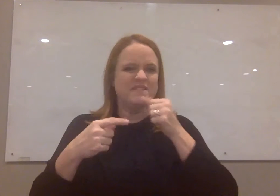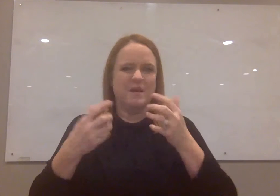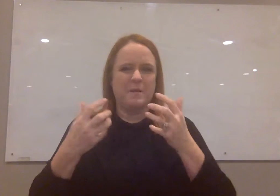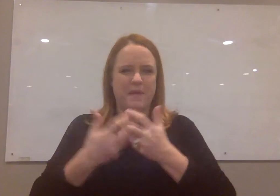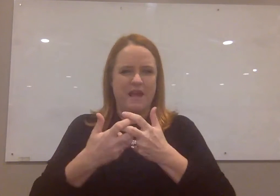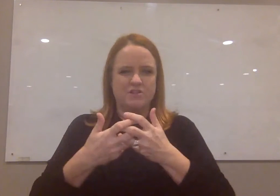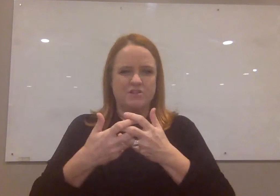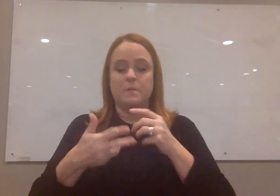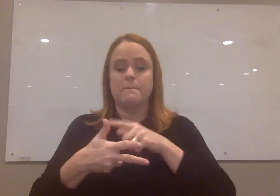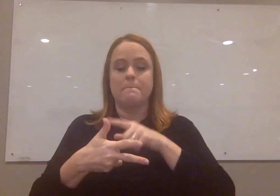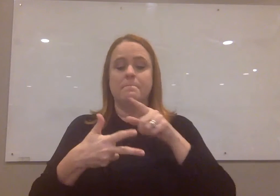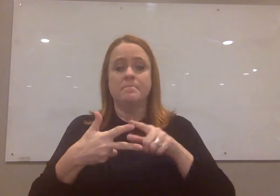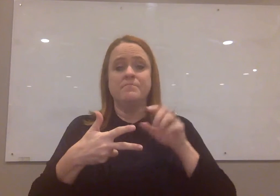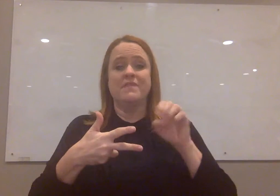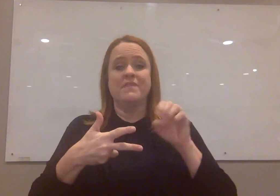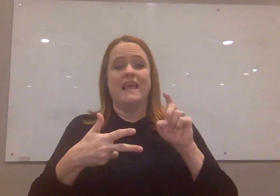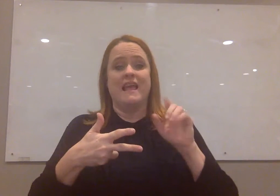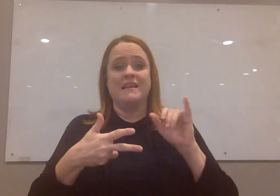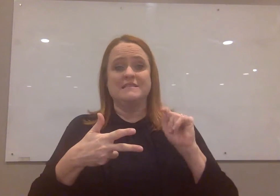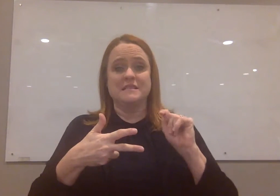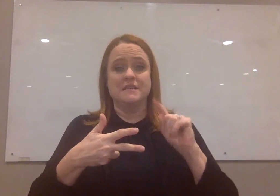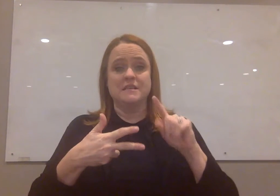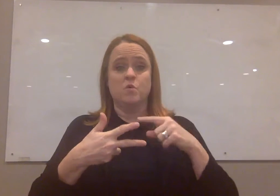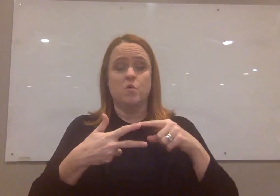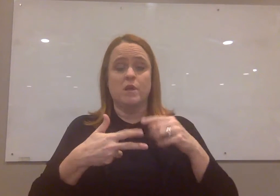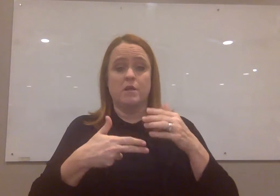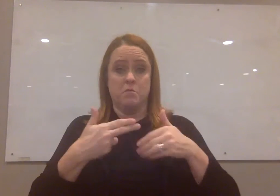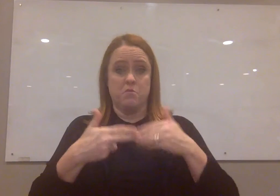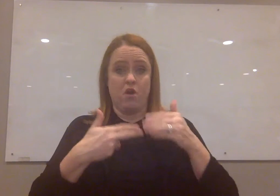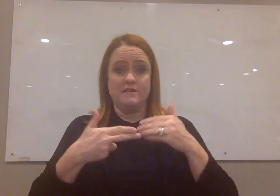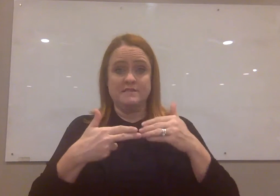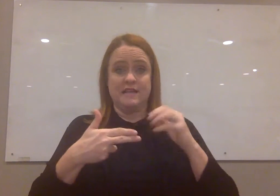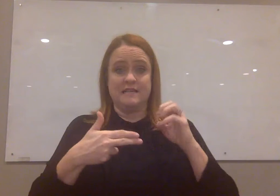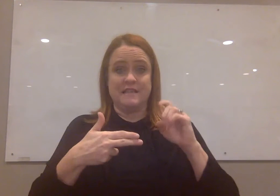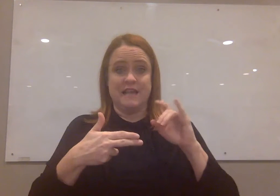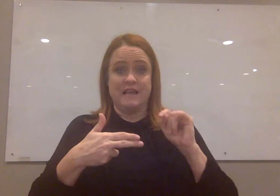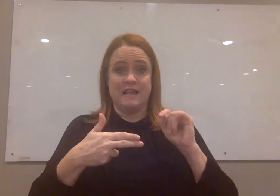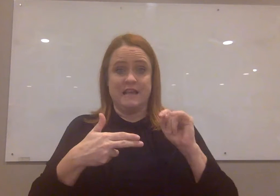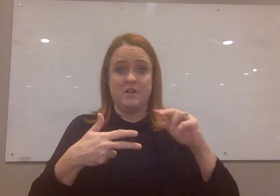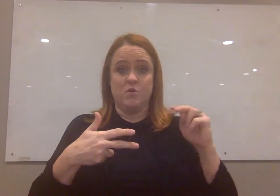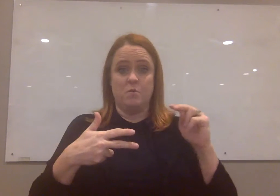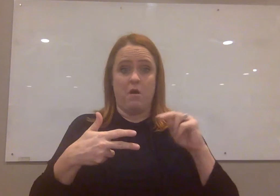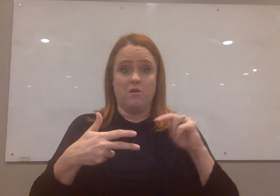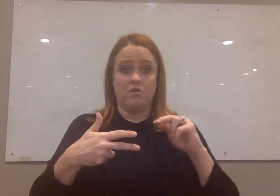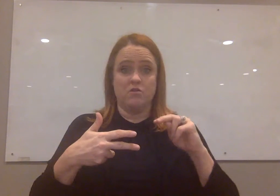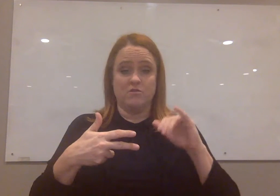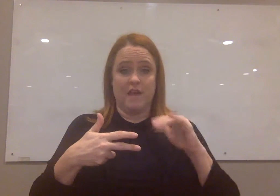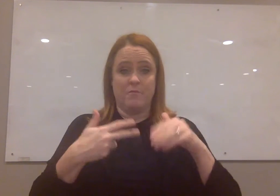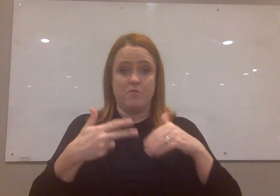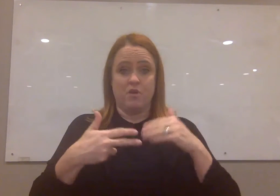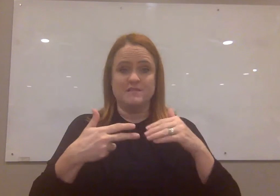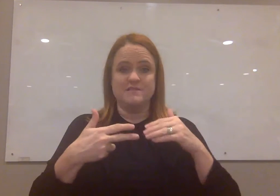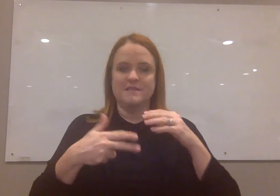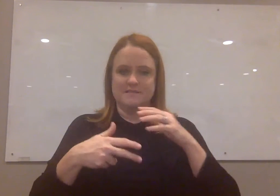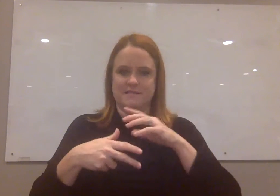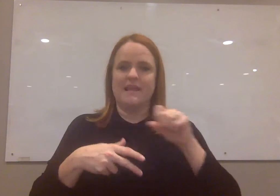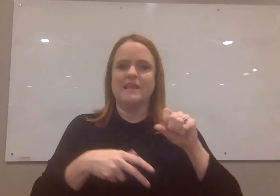Exits are when a process exits and you're monitoring that process, you get notified of that fact. And then throws